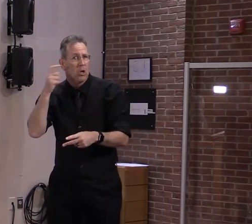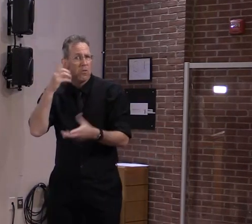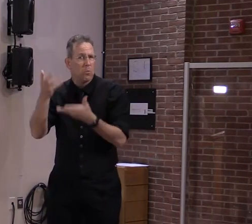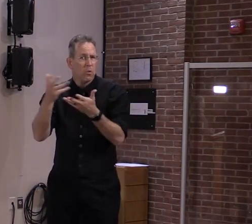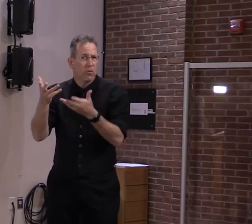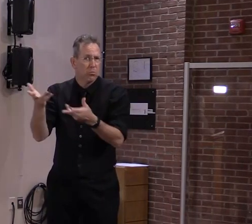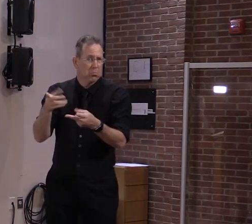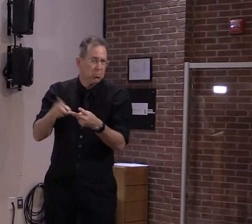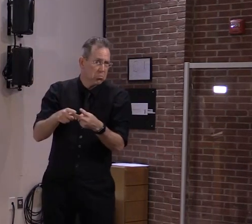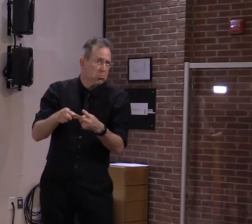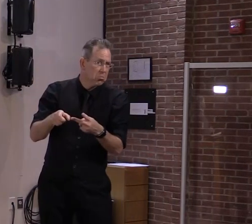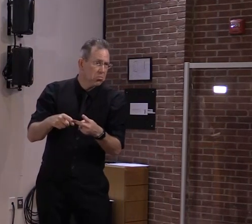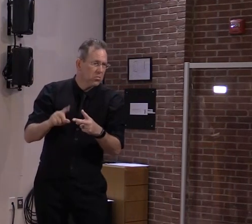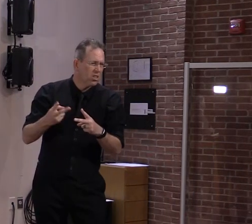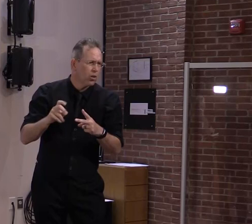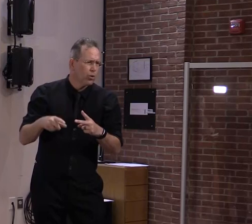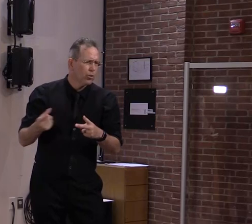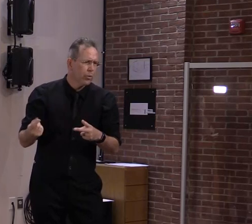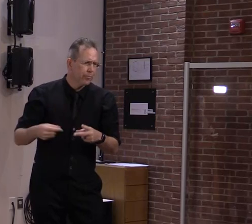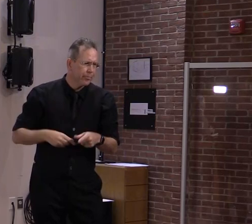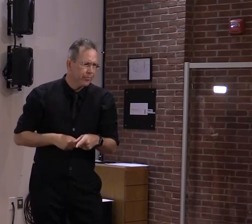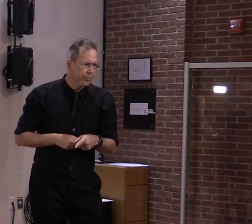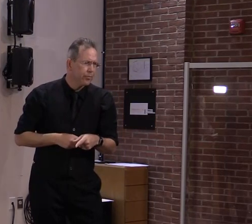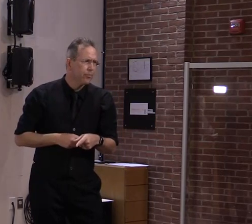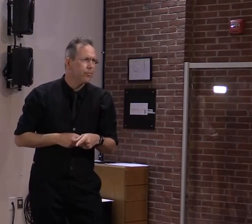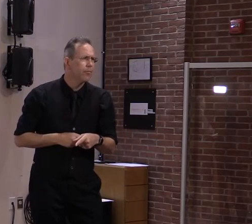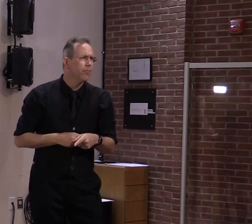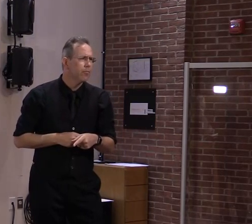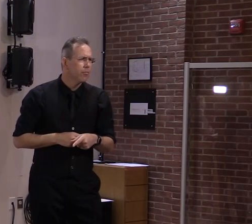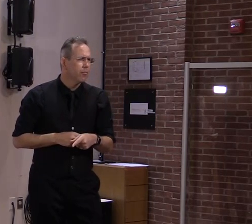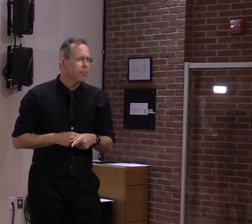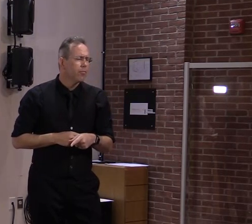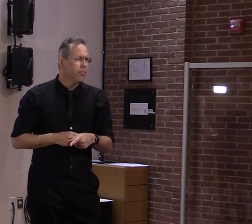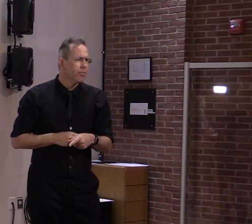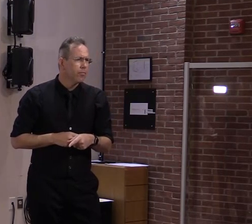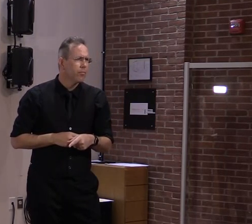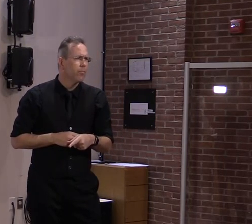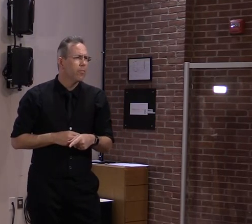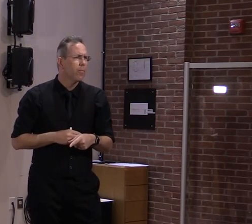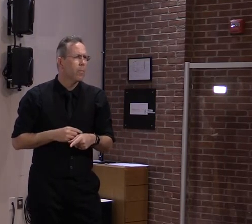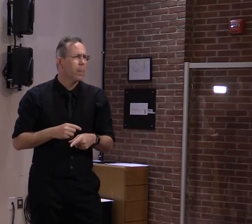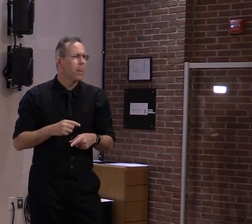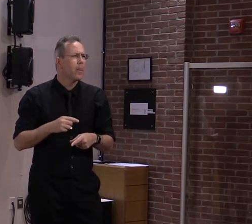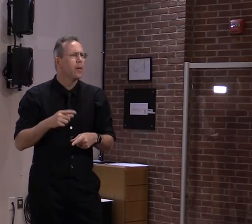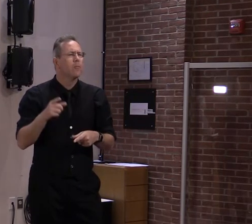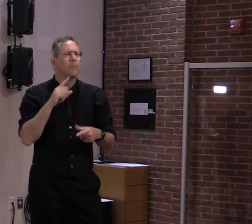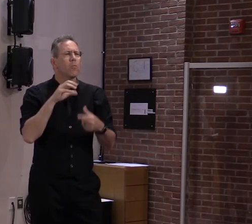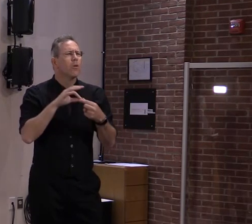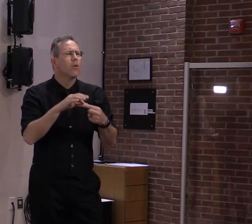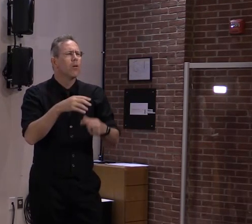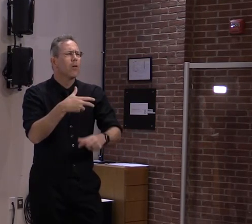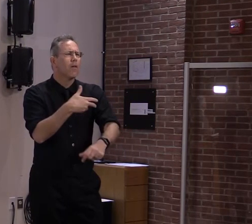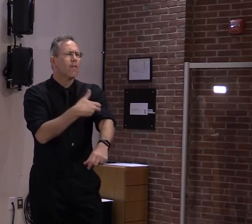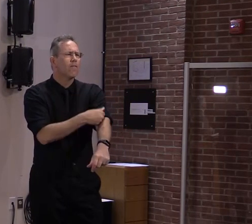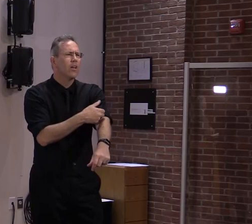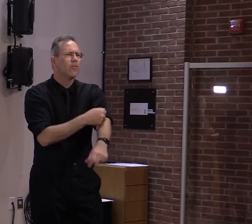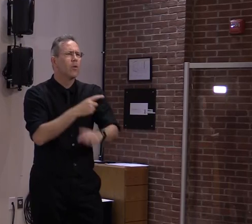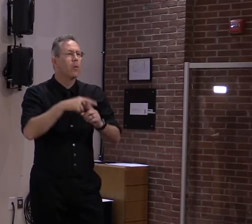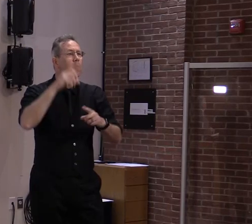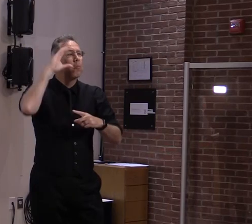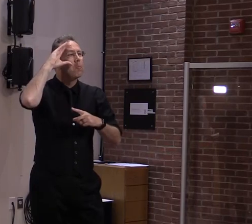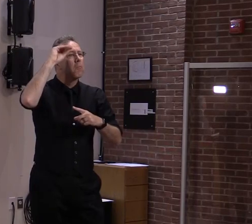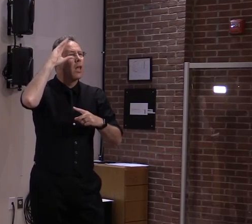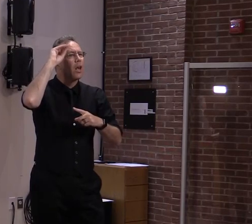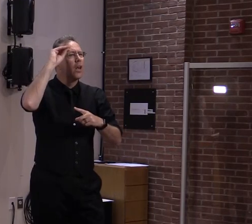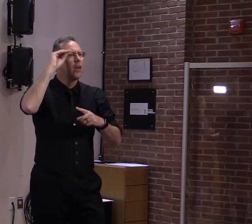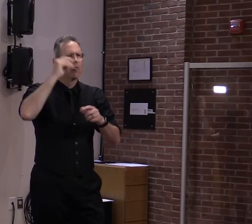vaccination rates among males in Vermont are lagging considerably behind women, 10 percentage points, in